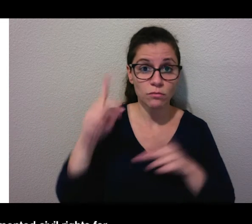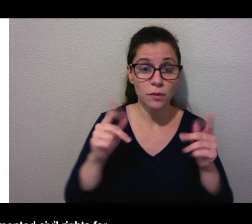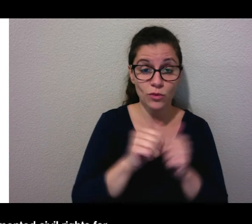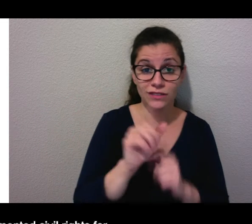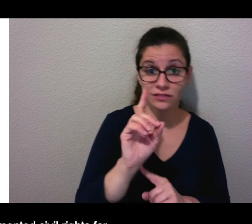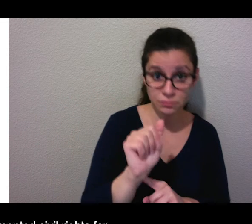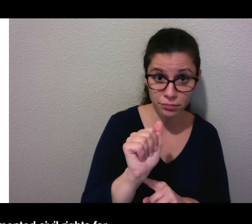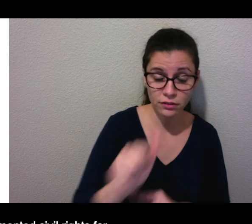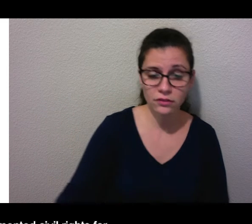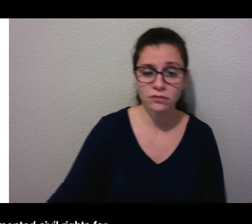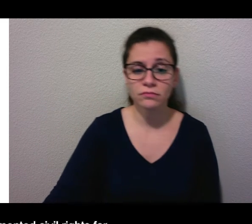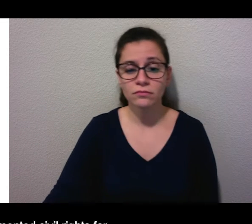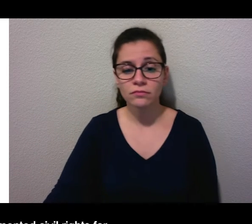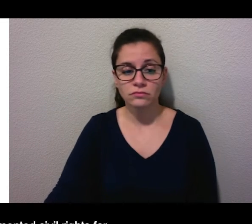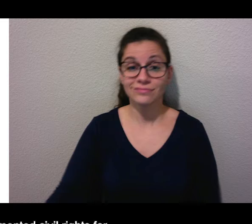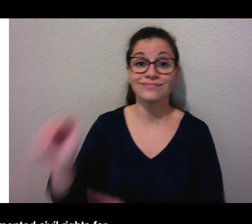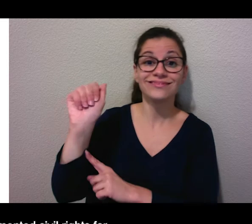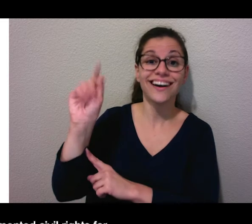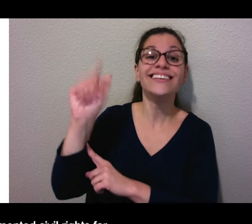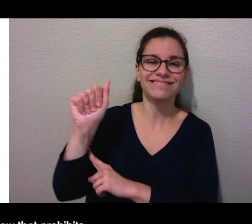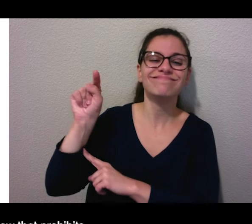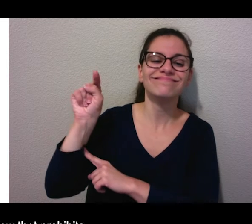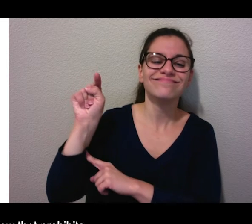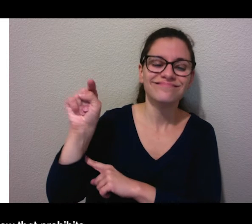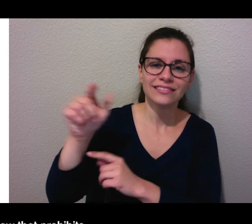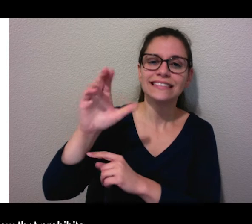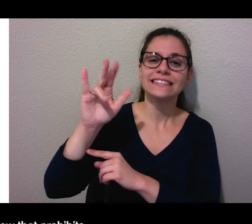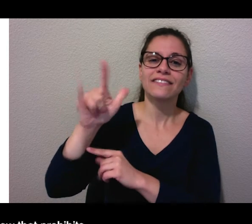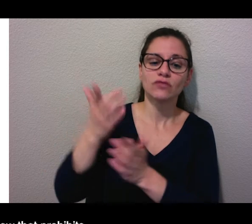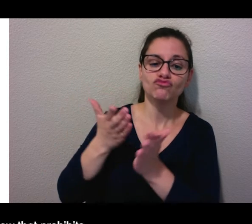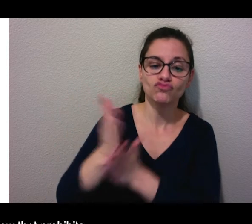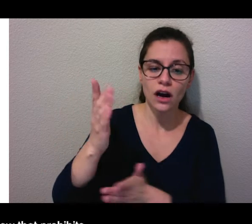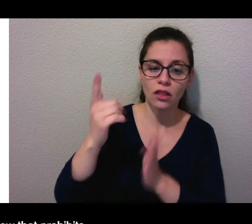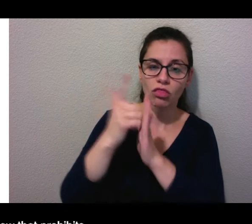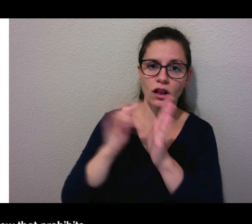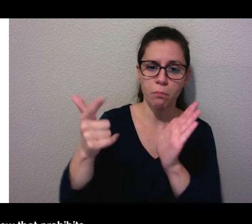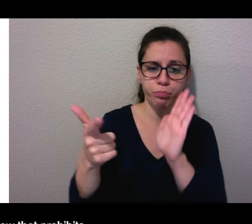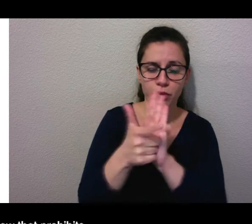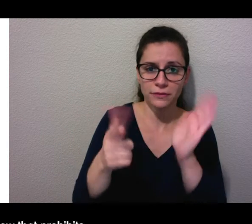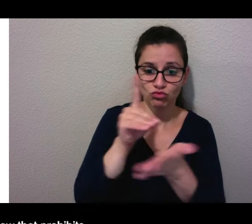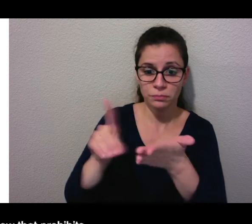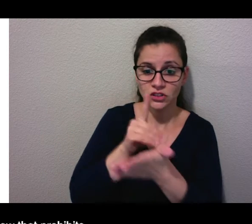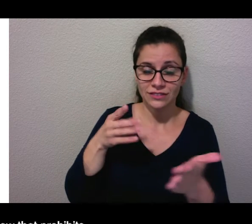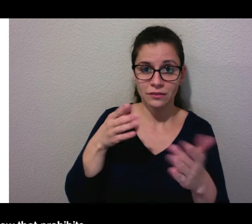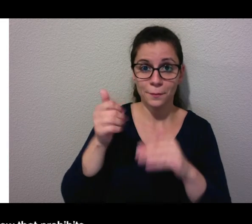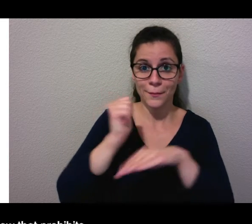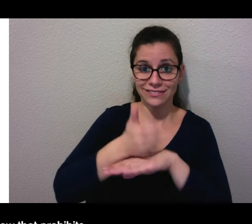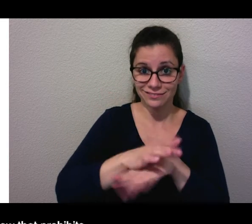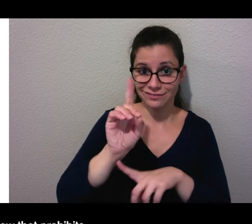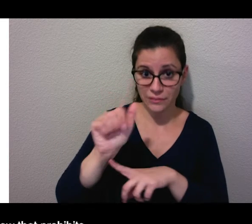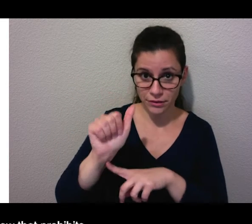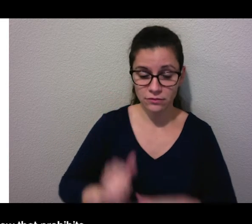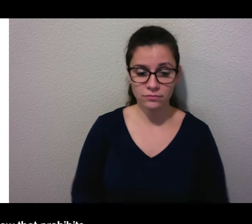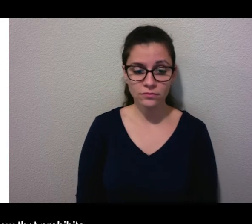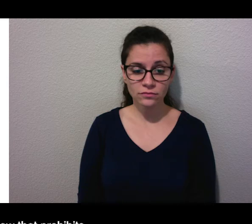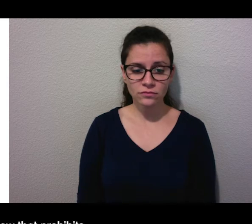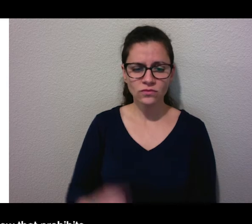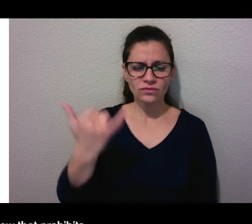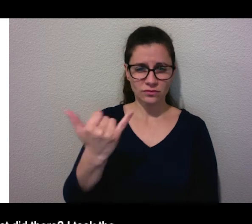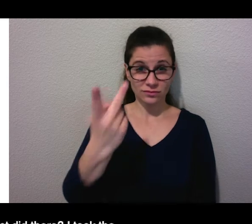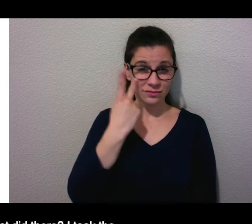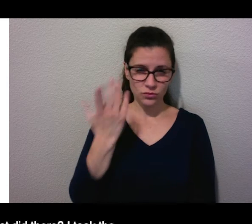rights for people with disabilities. The ADA is a civil rights law that prohibits discrimination based